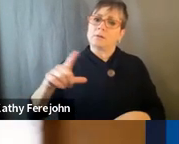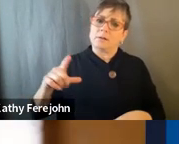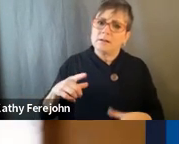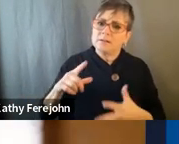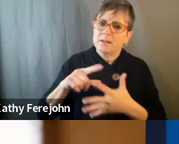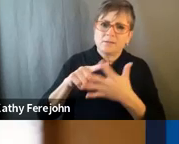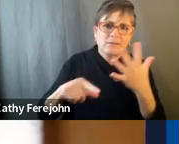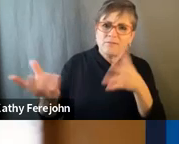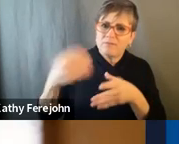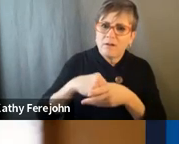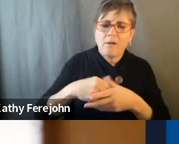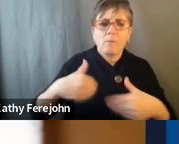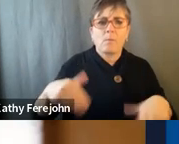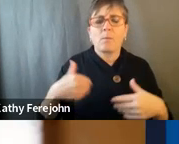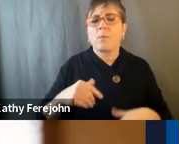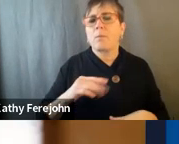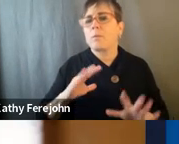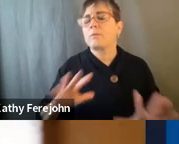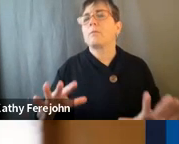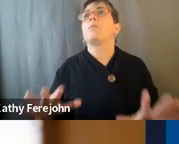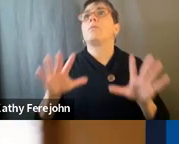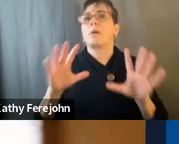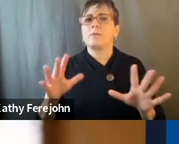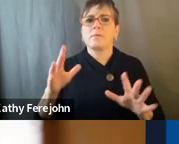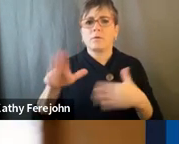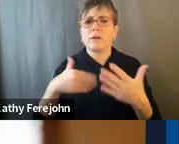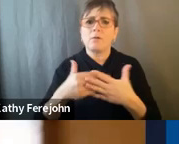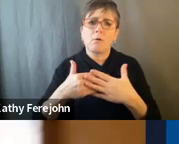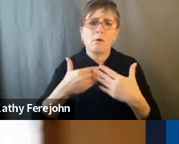have a great level of care and compassion,